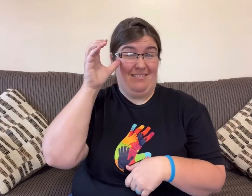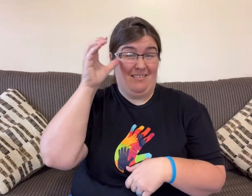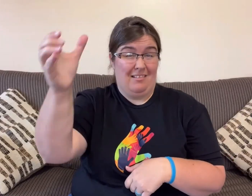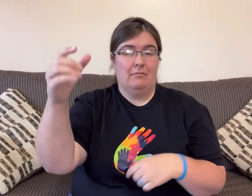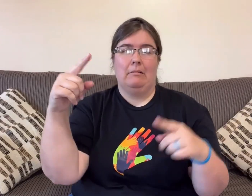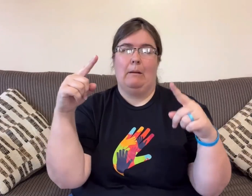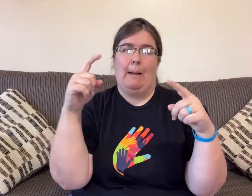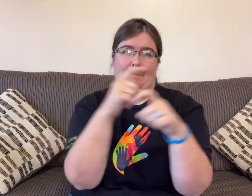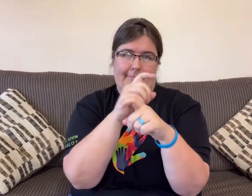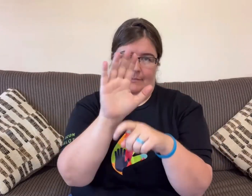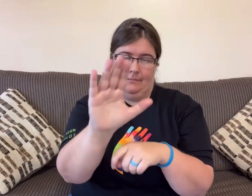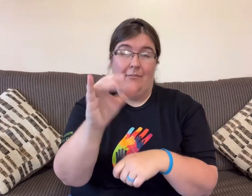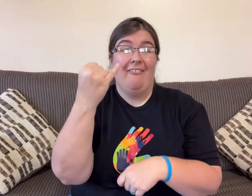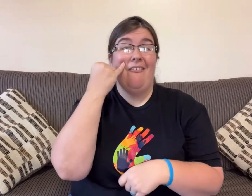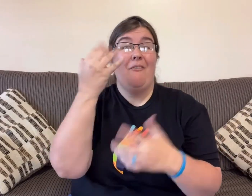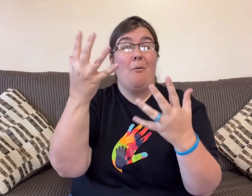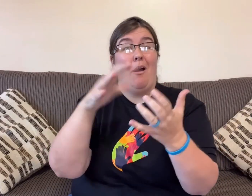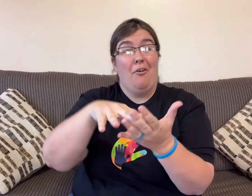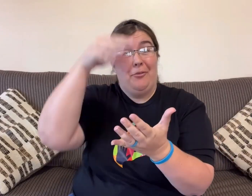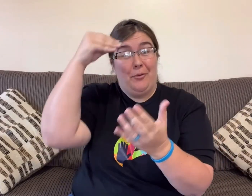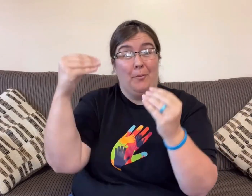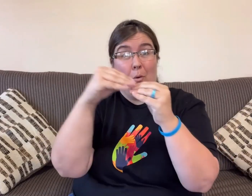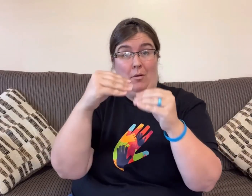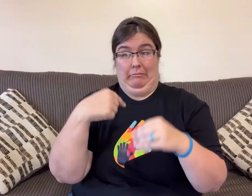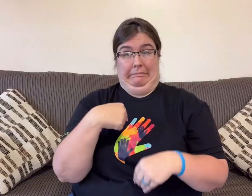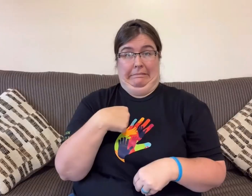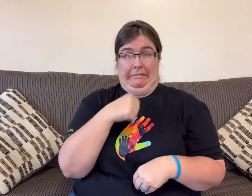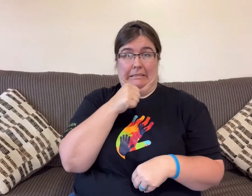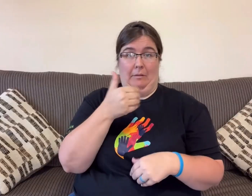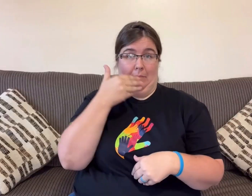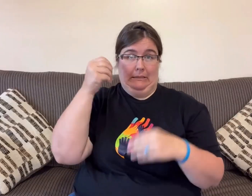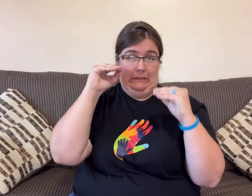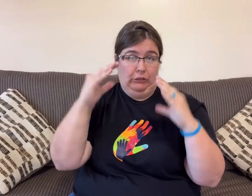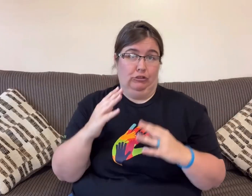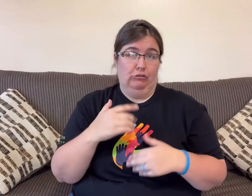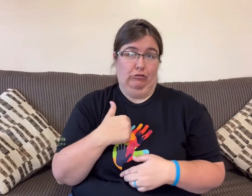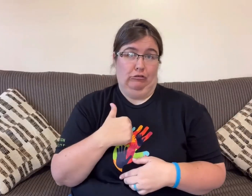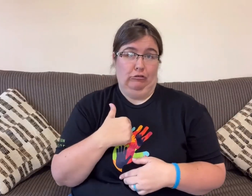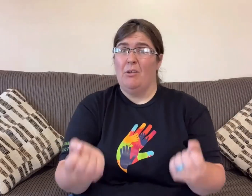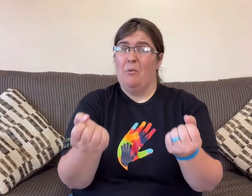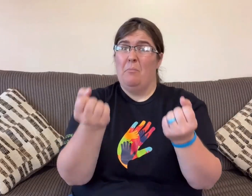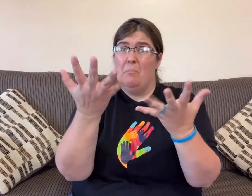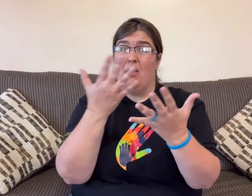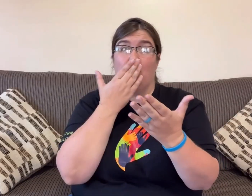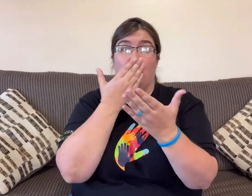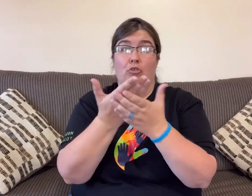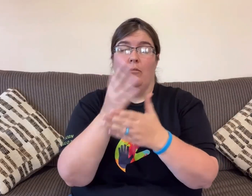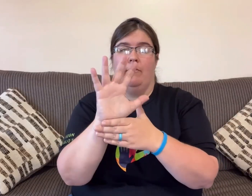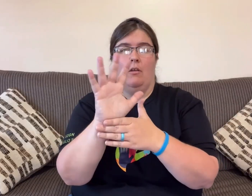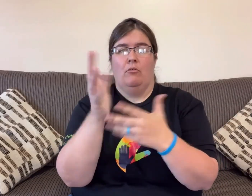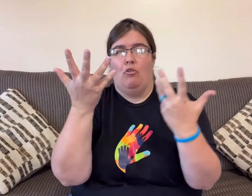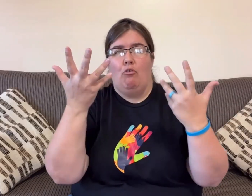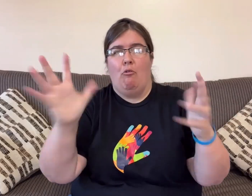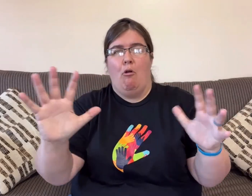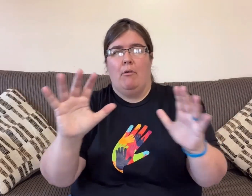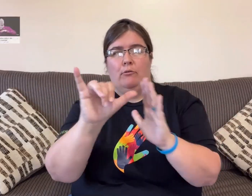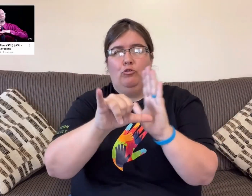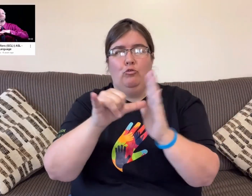is super complicated. And if you want to learn more about them, I'm probably not the best teacher for this, but there are many good videos on YouTube about this